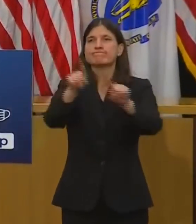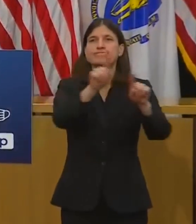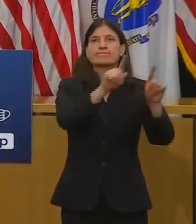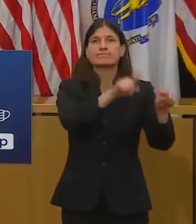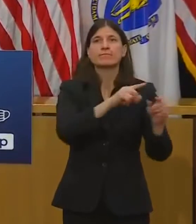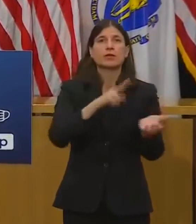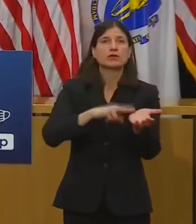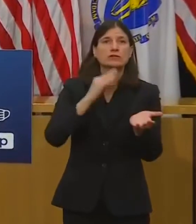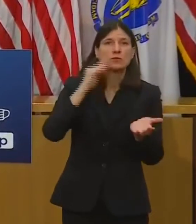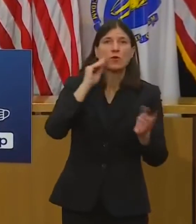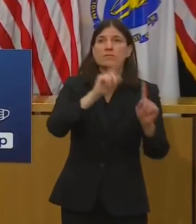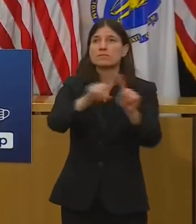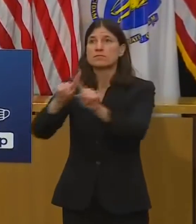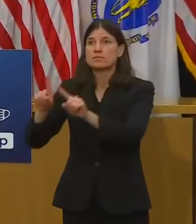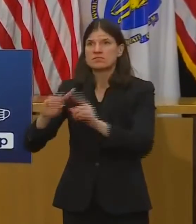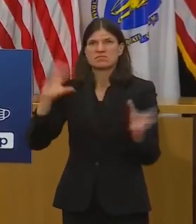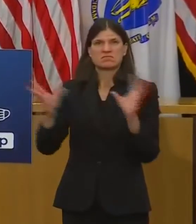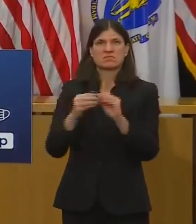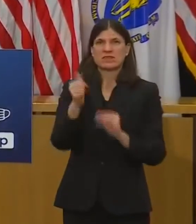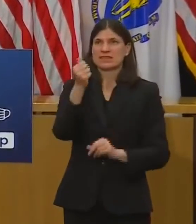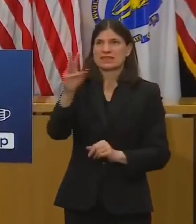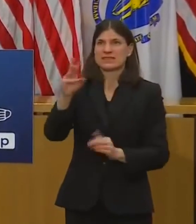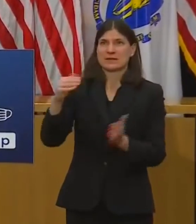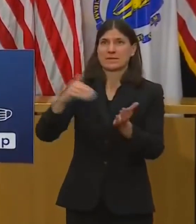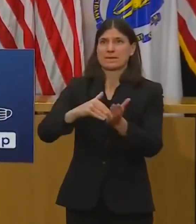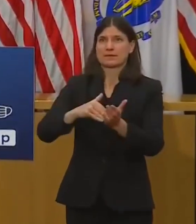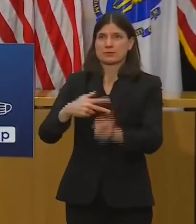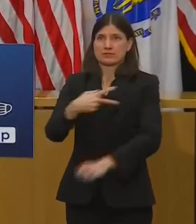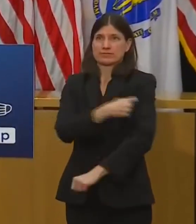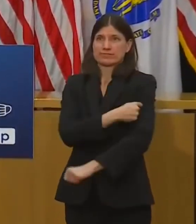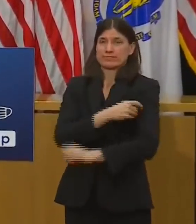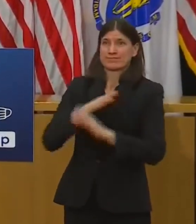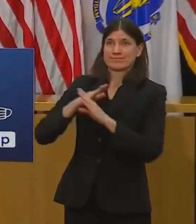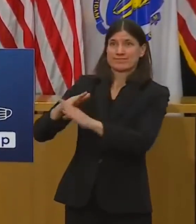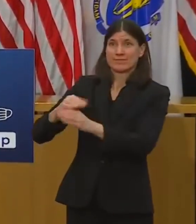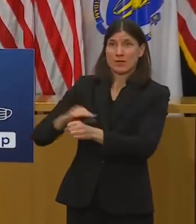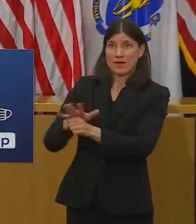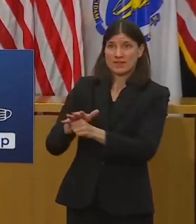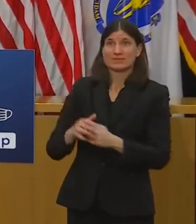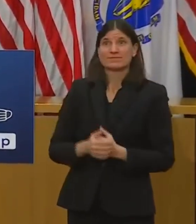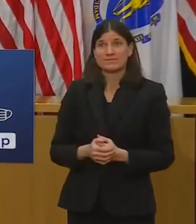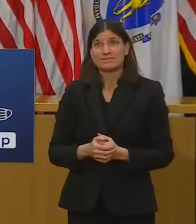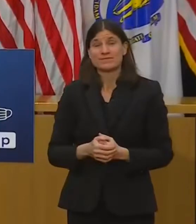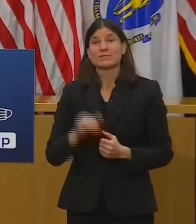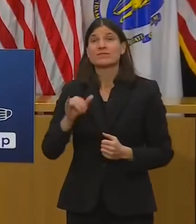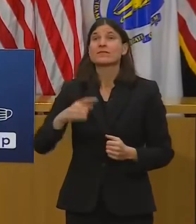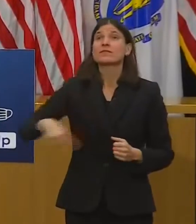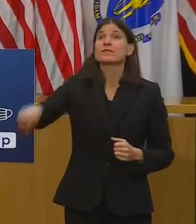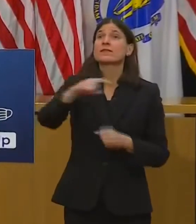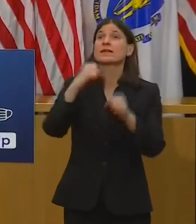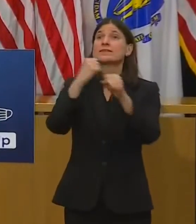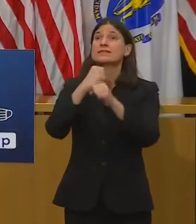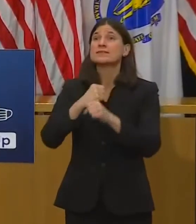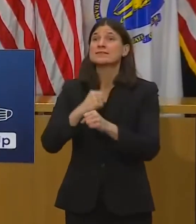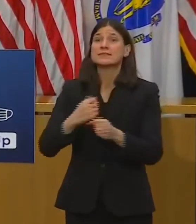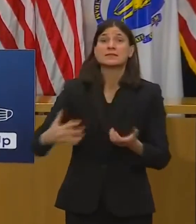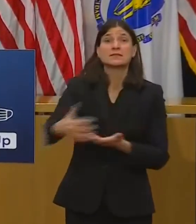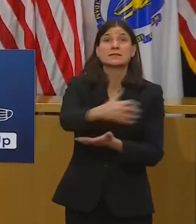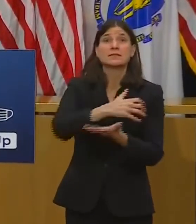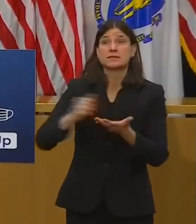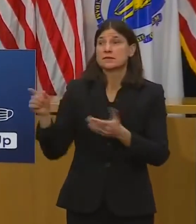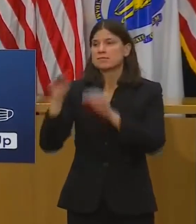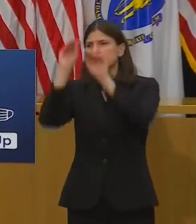in the reporting by providers into the state's MIIS system. Phase one of our distribution plan is well